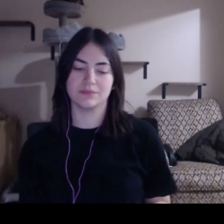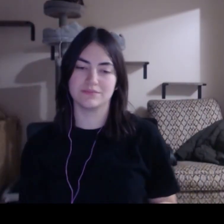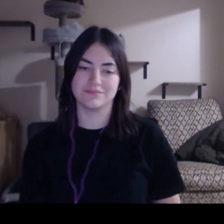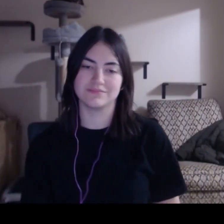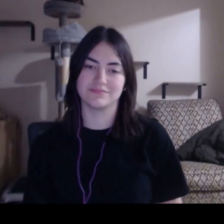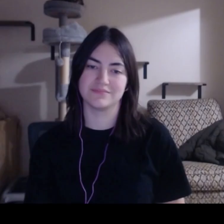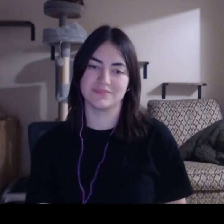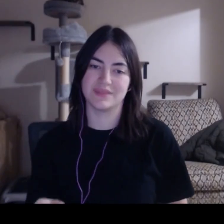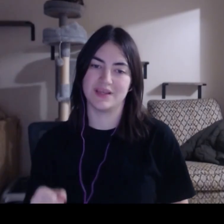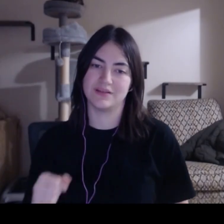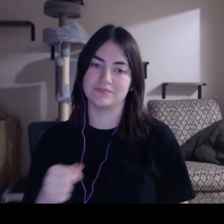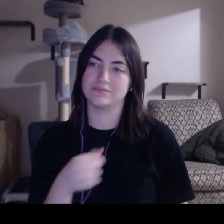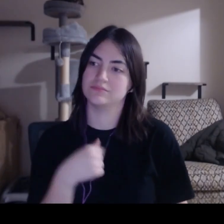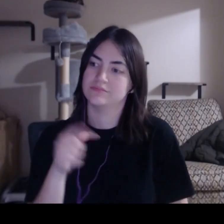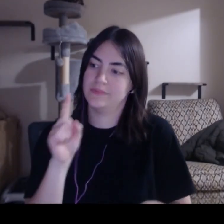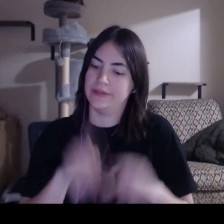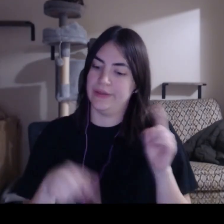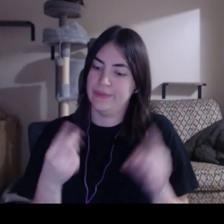we've seen that.